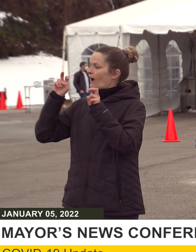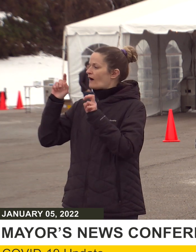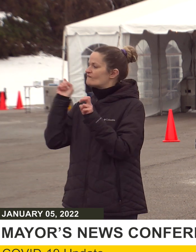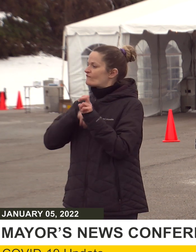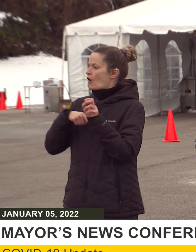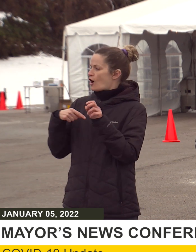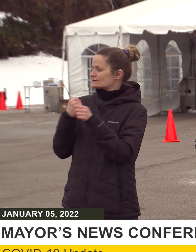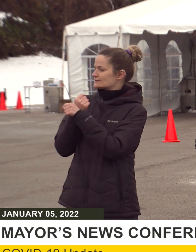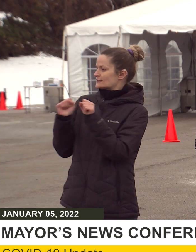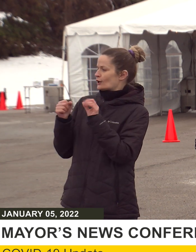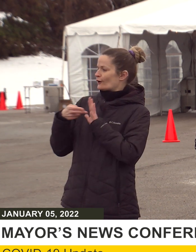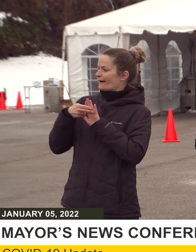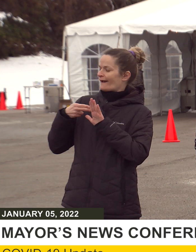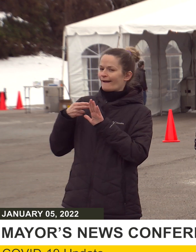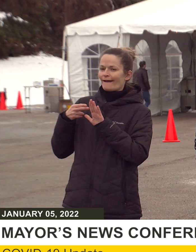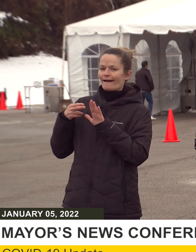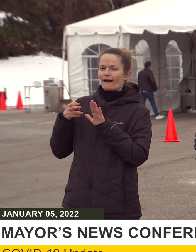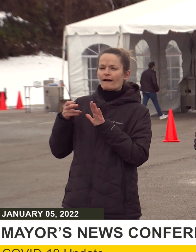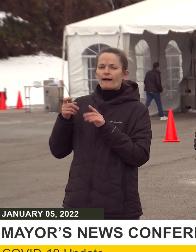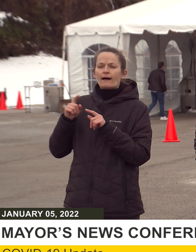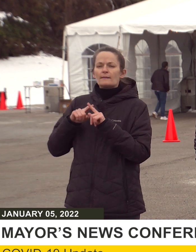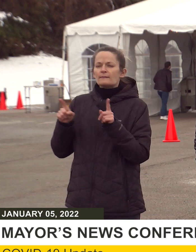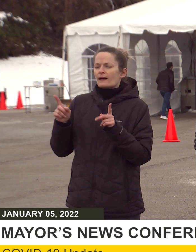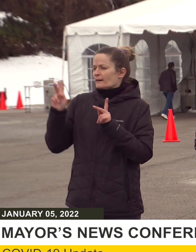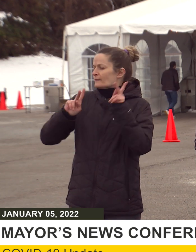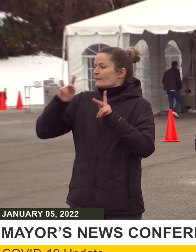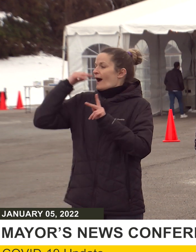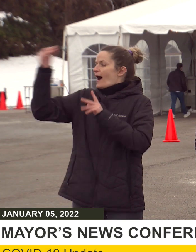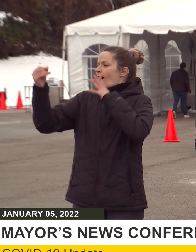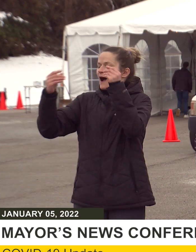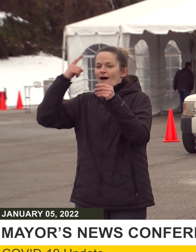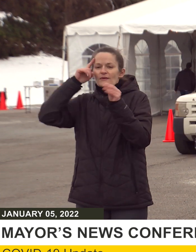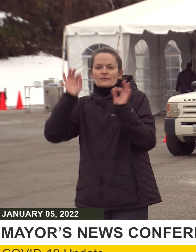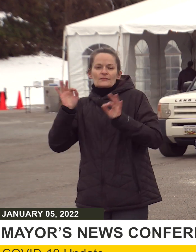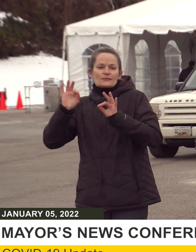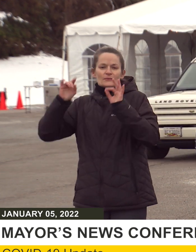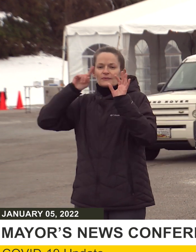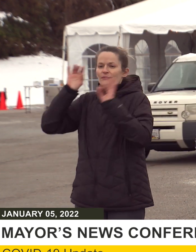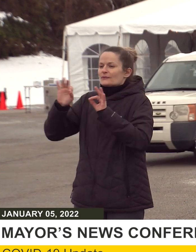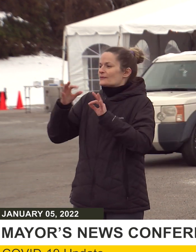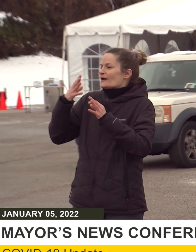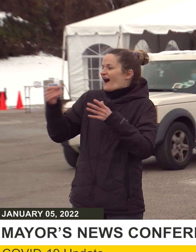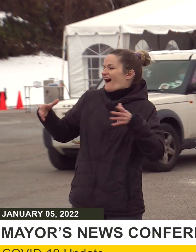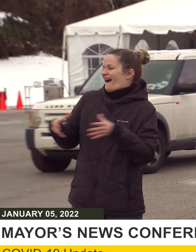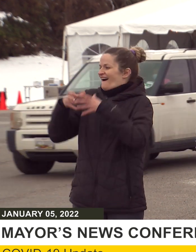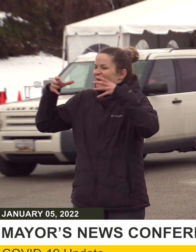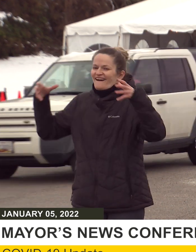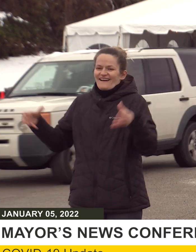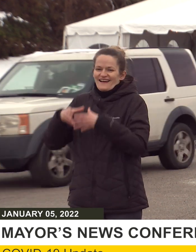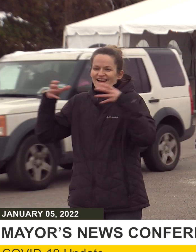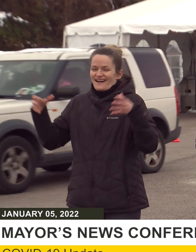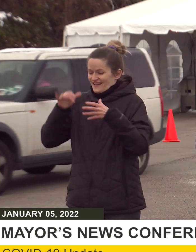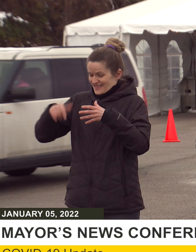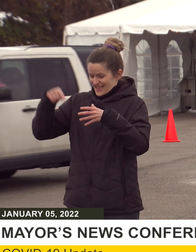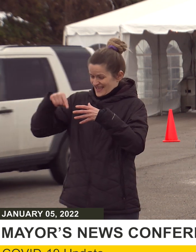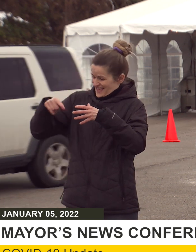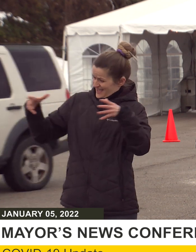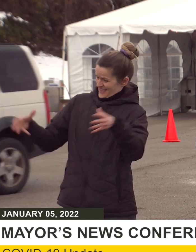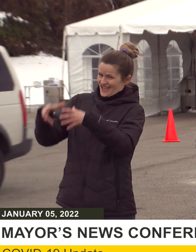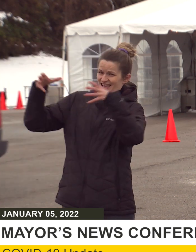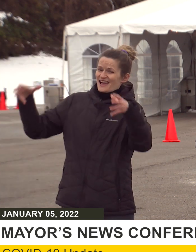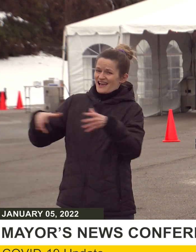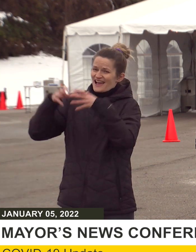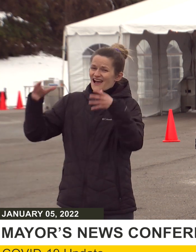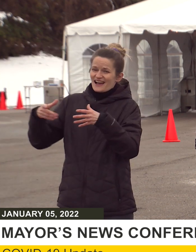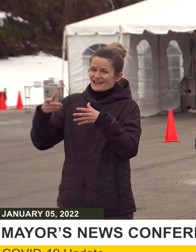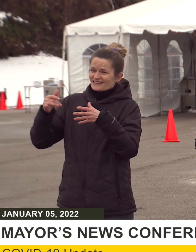people are mobile. People are engaging with other people. We're still a densely populated area. We still have obviously